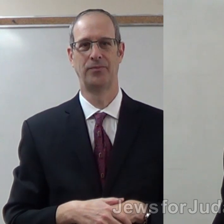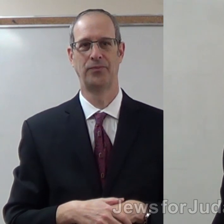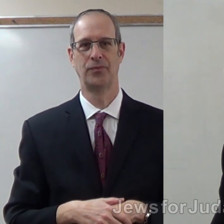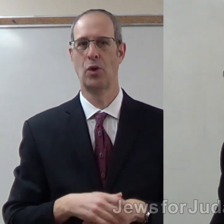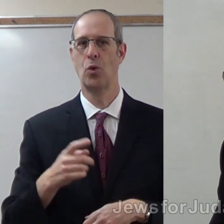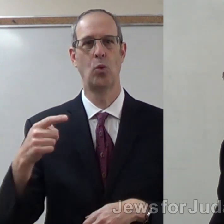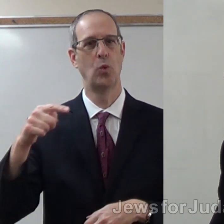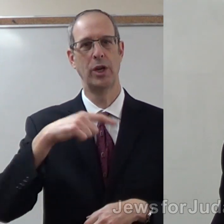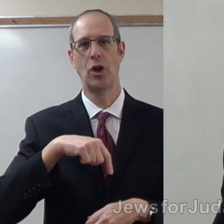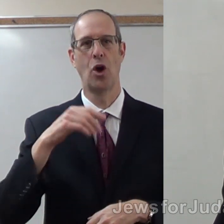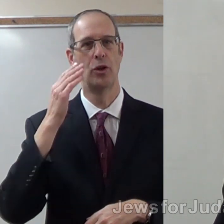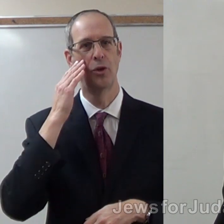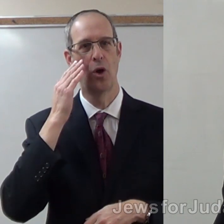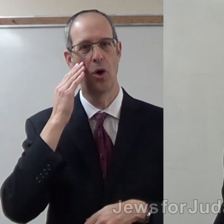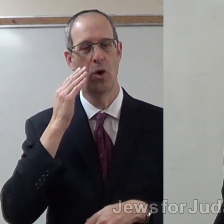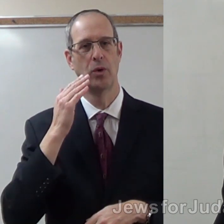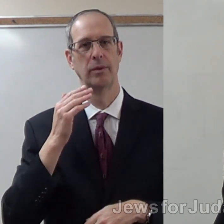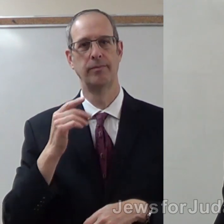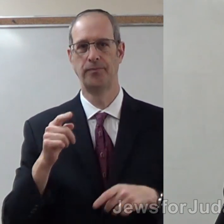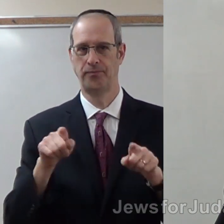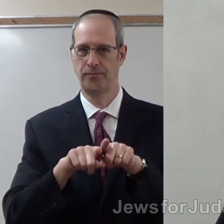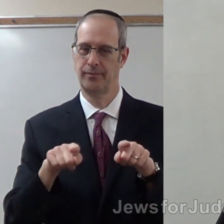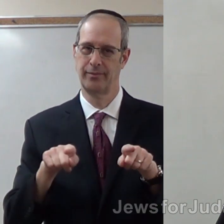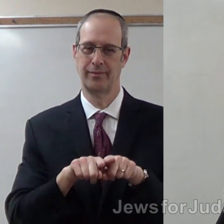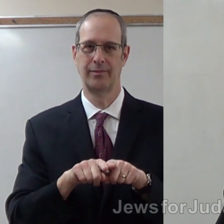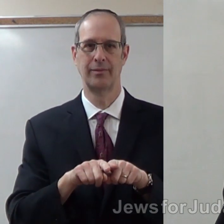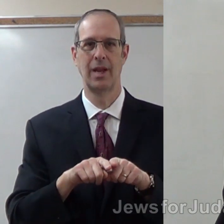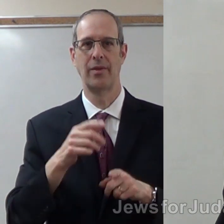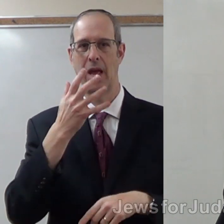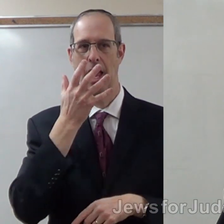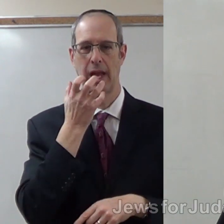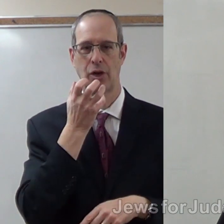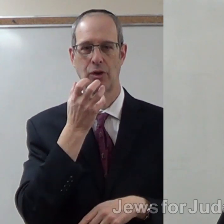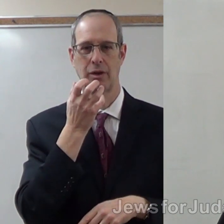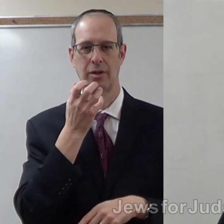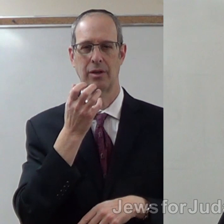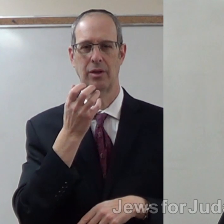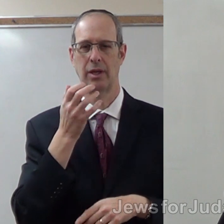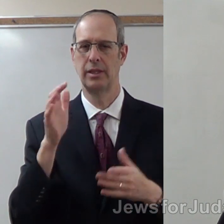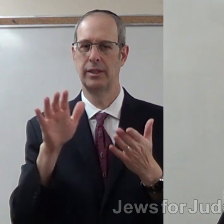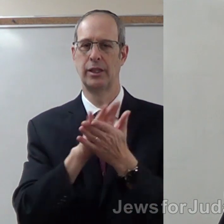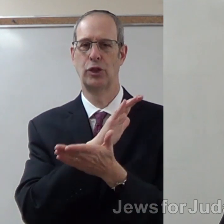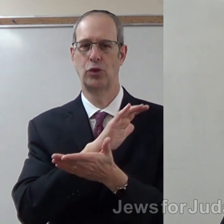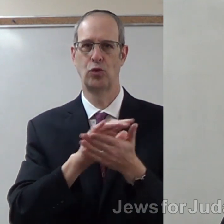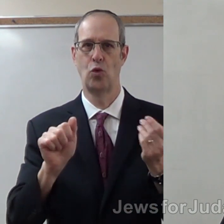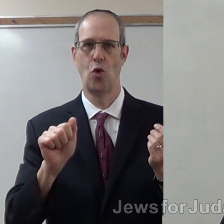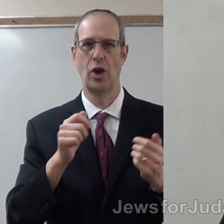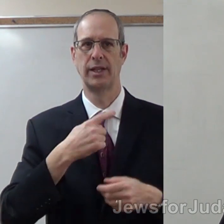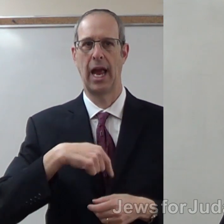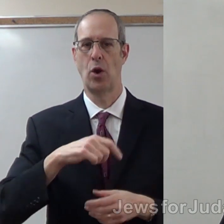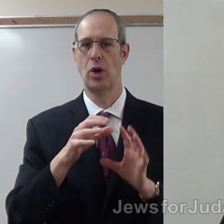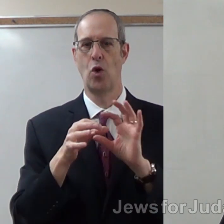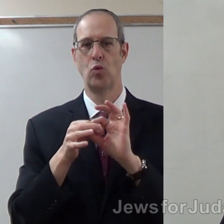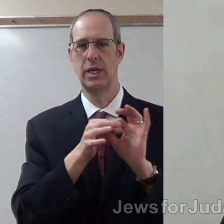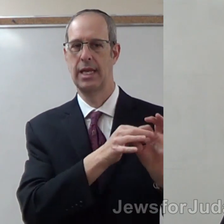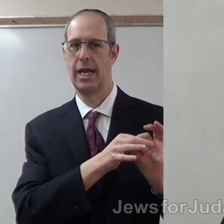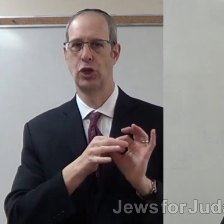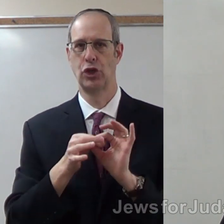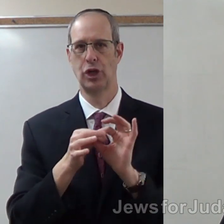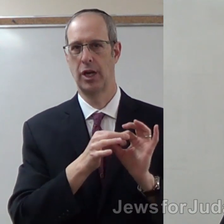We all know as well that anger destroys our